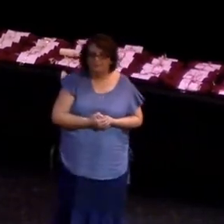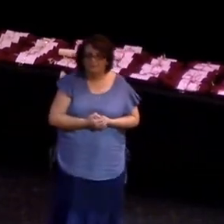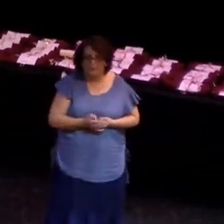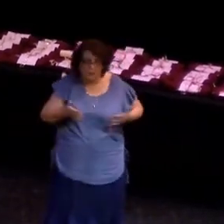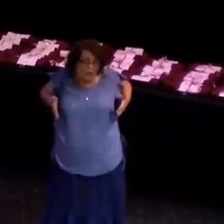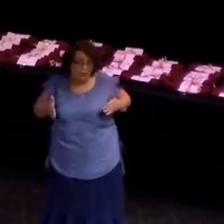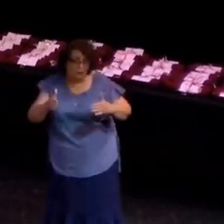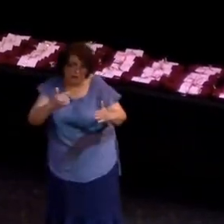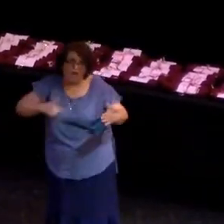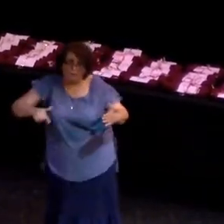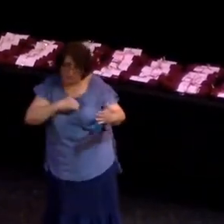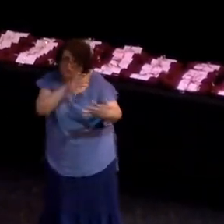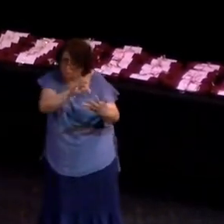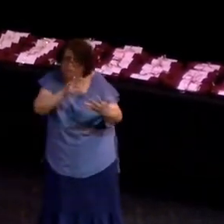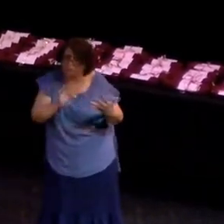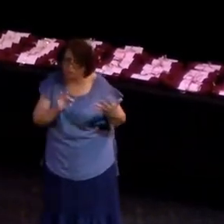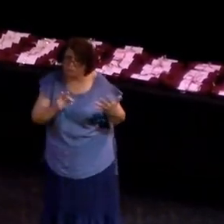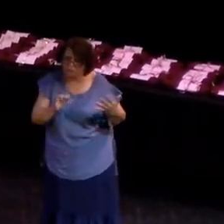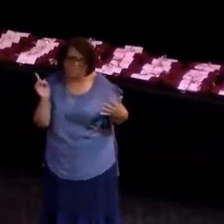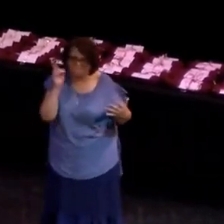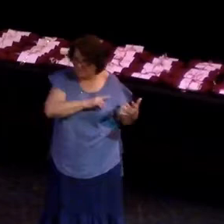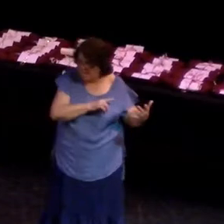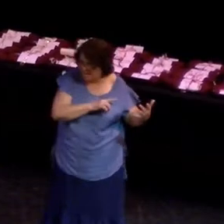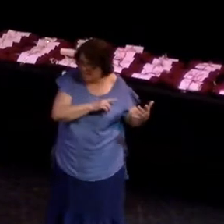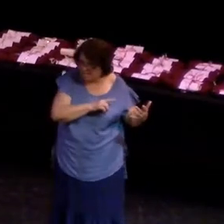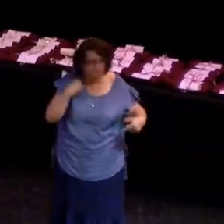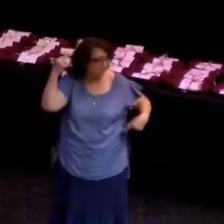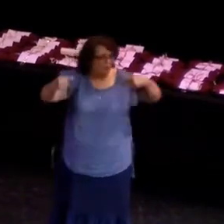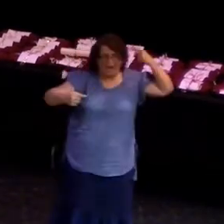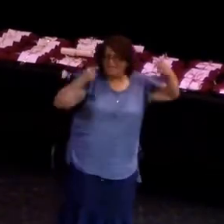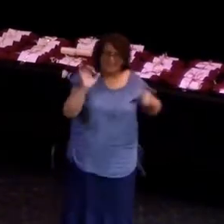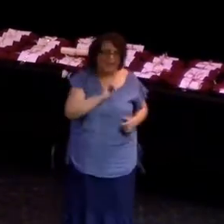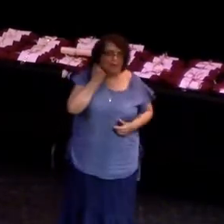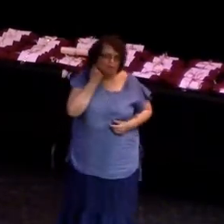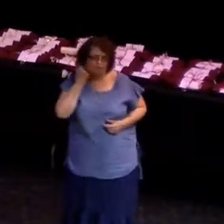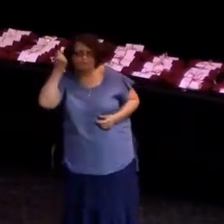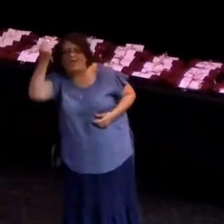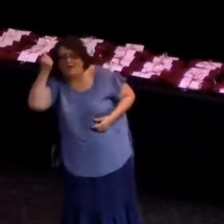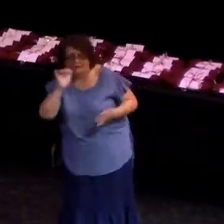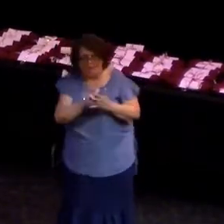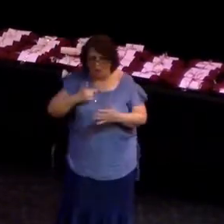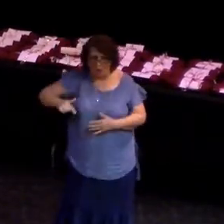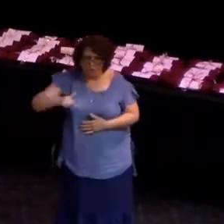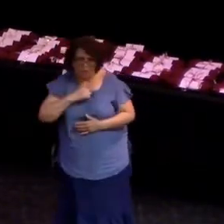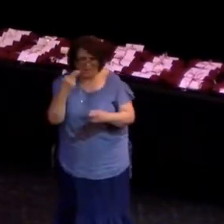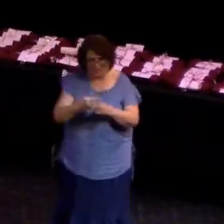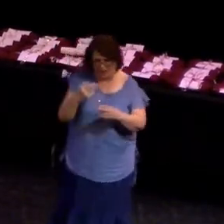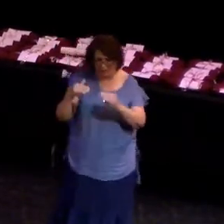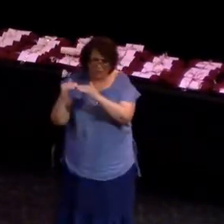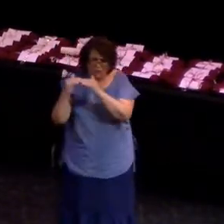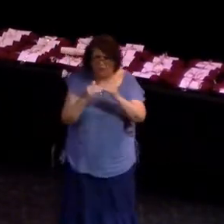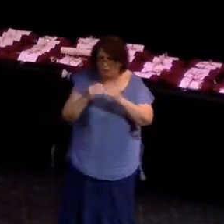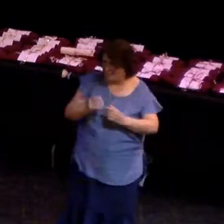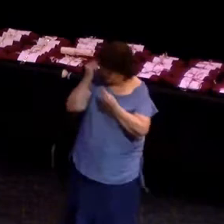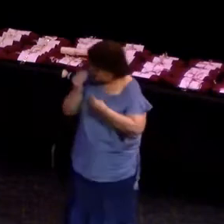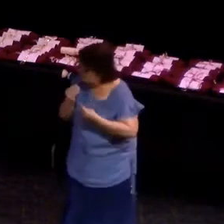The way we choose is artificial. Heinous as the noose, which we call judicial. Pay your dues to the judge? Yeah,